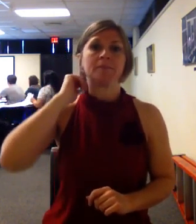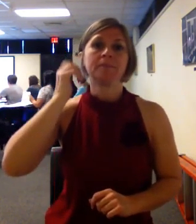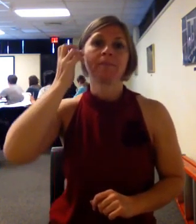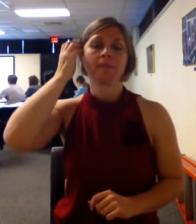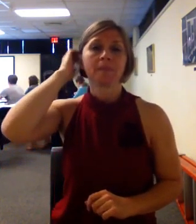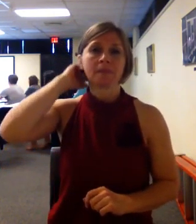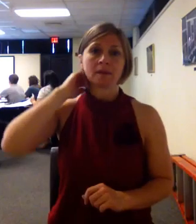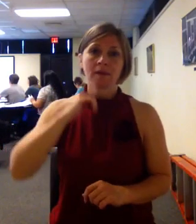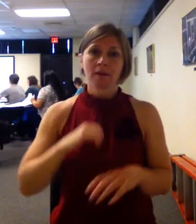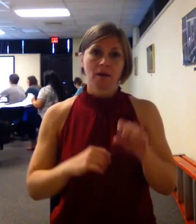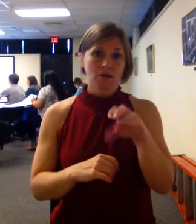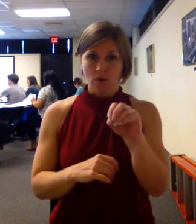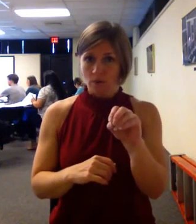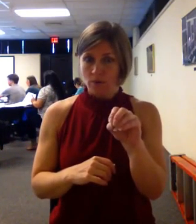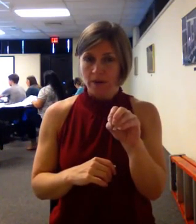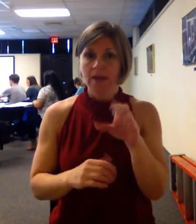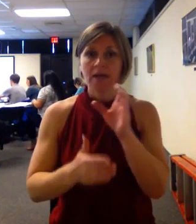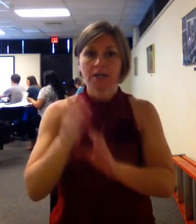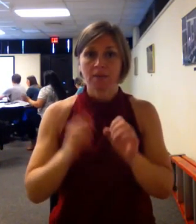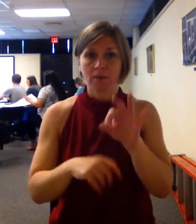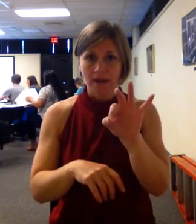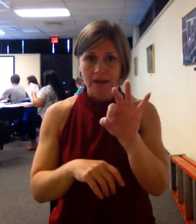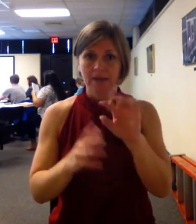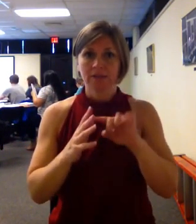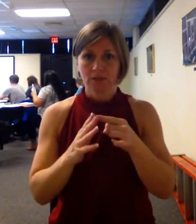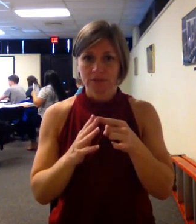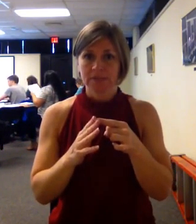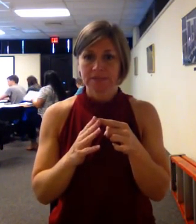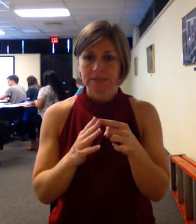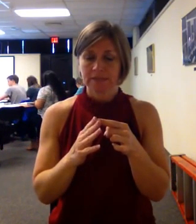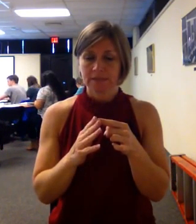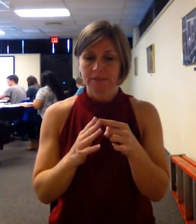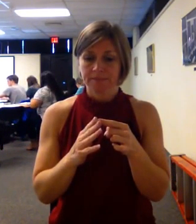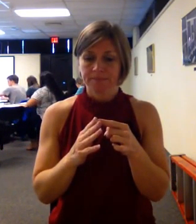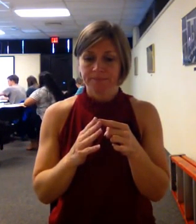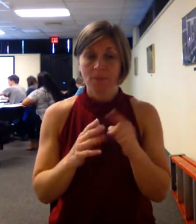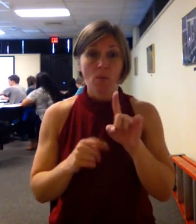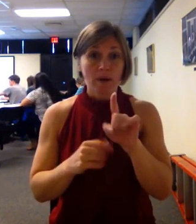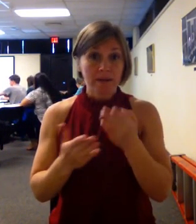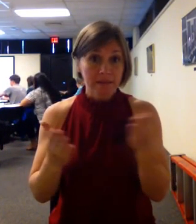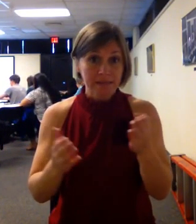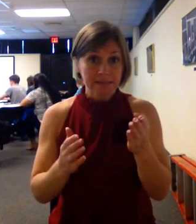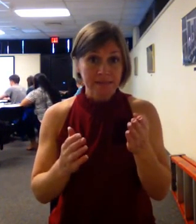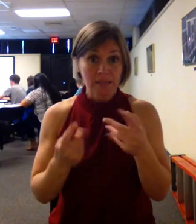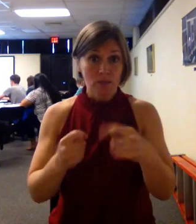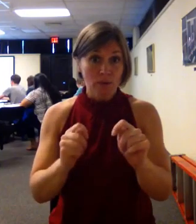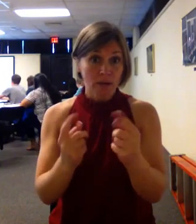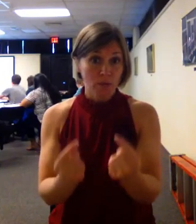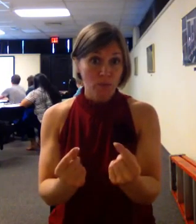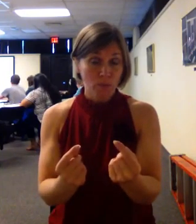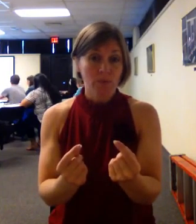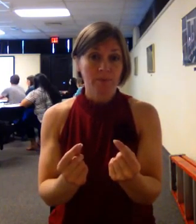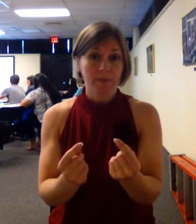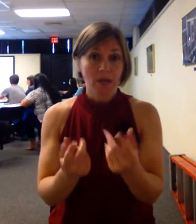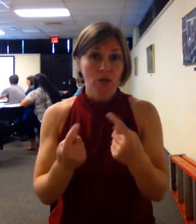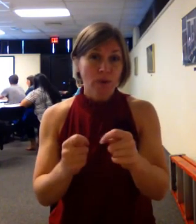So the Chapter 9 homework starts out, and one of the things that they're trying to do is they're trying to reinforce